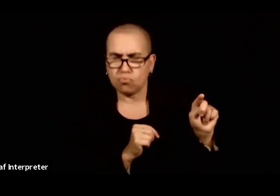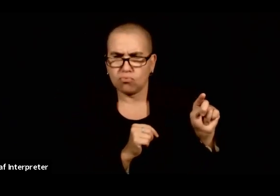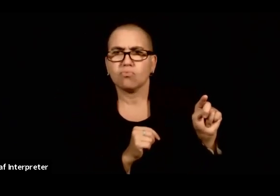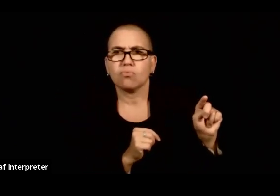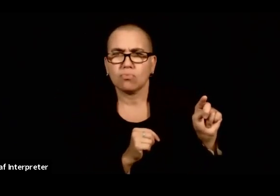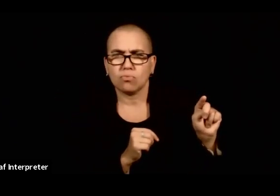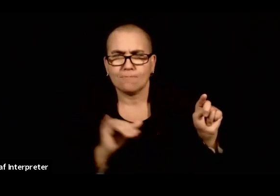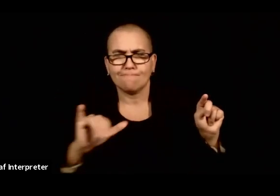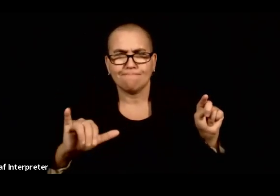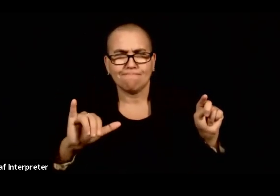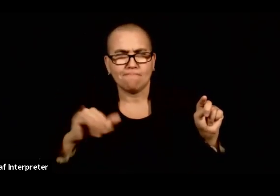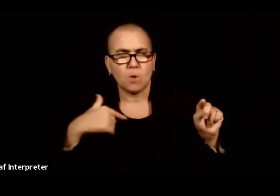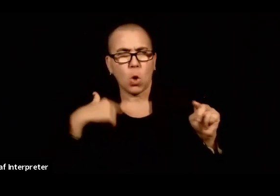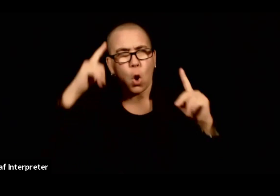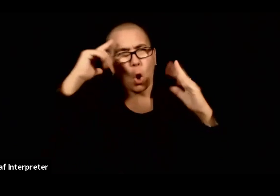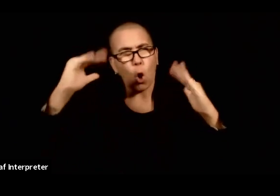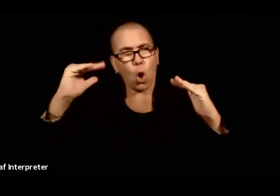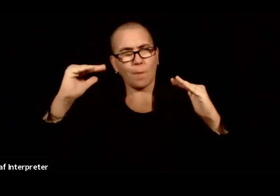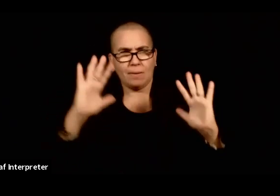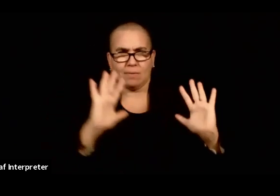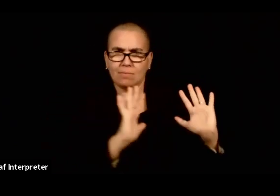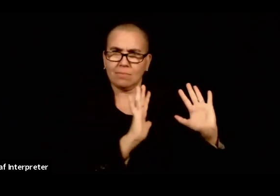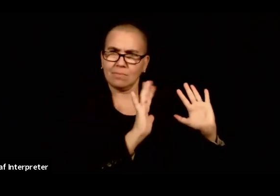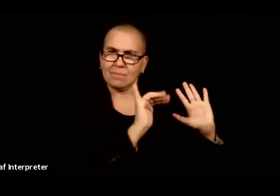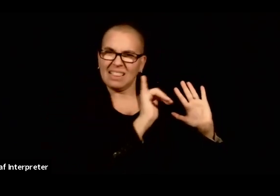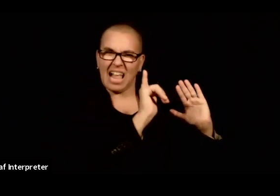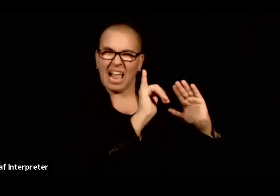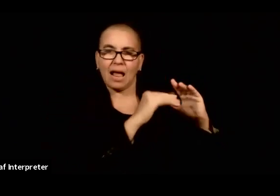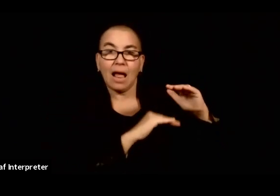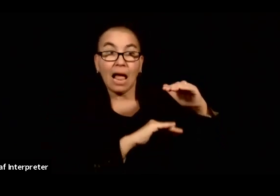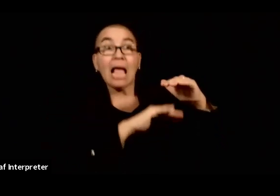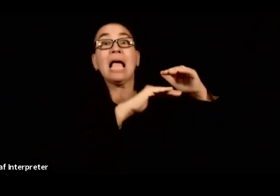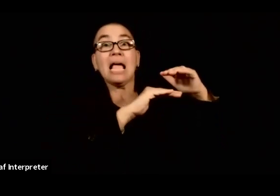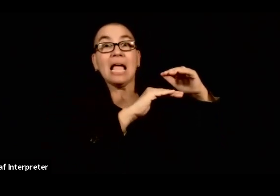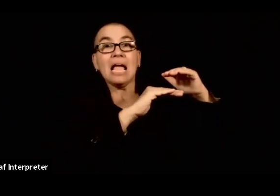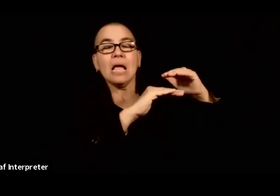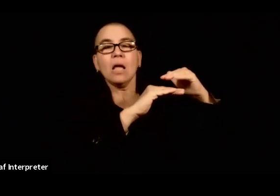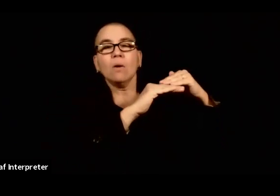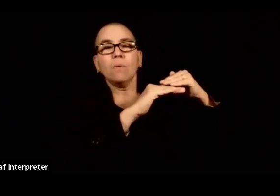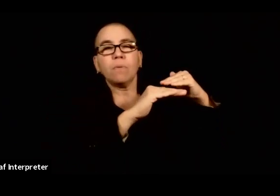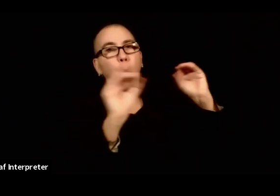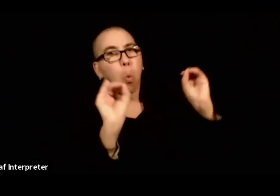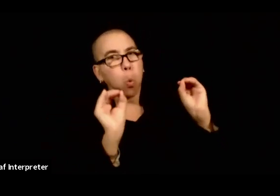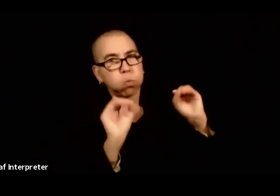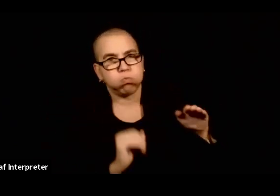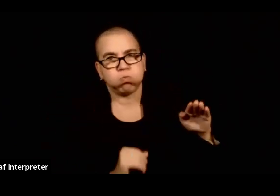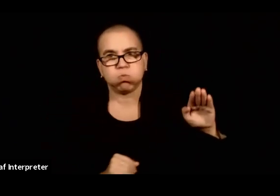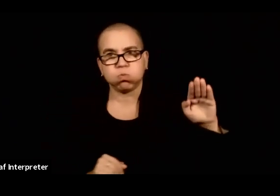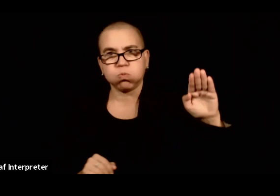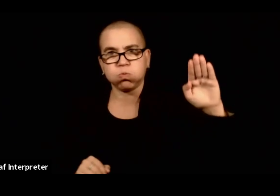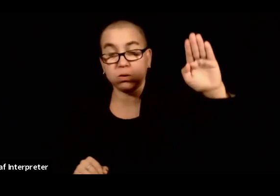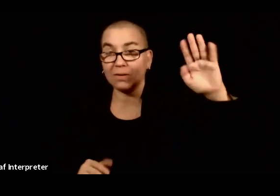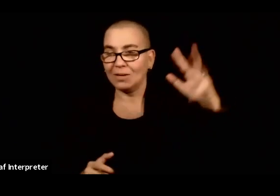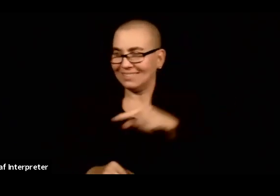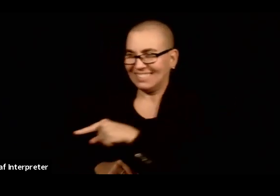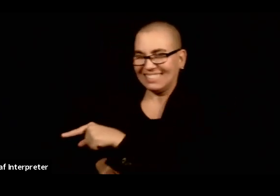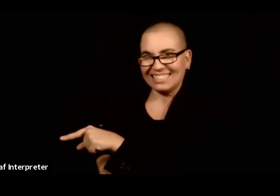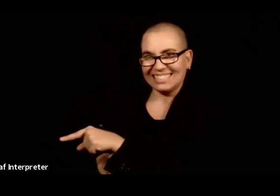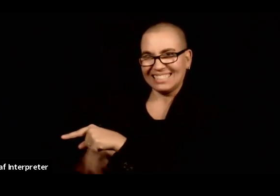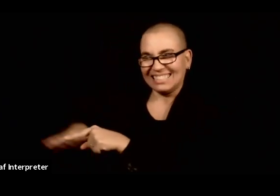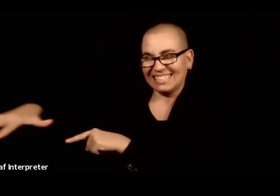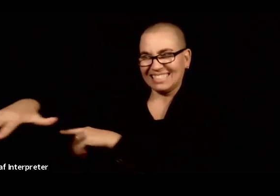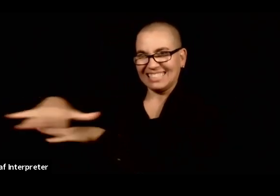continues. But we are expecting to see additional transmission among higher risk groups just with this degree of